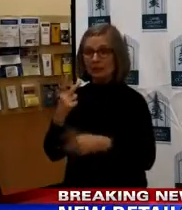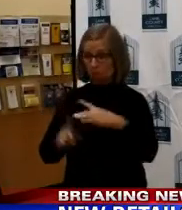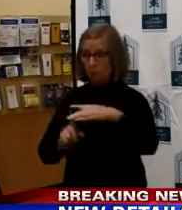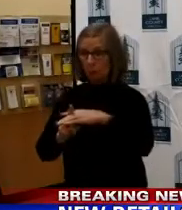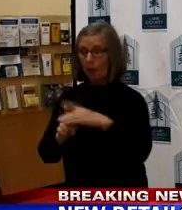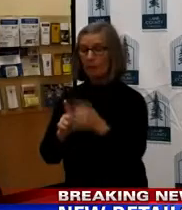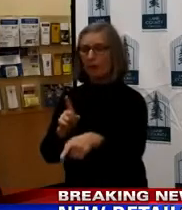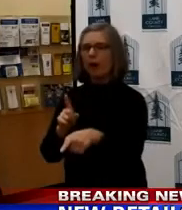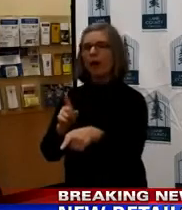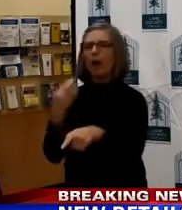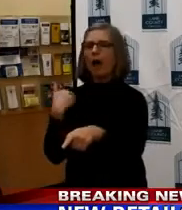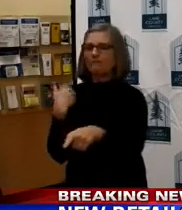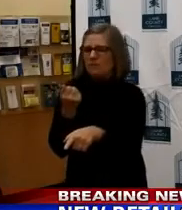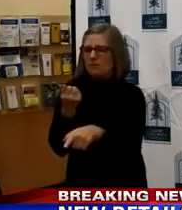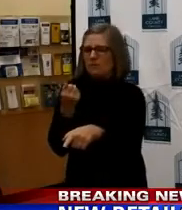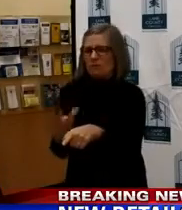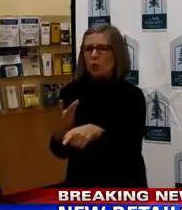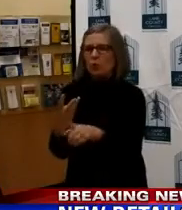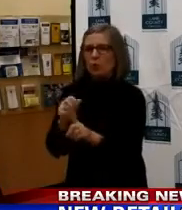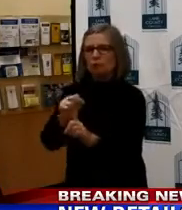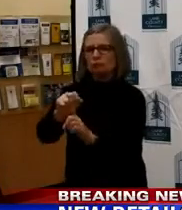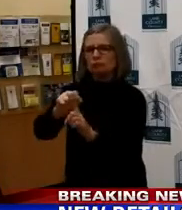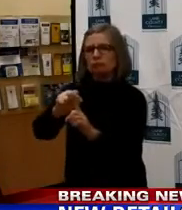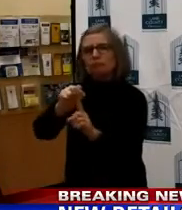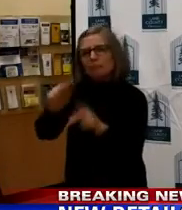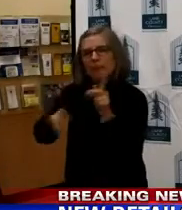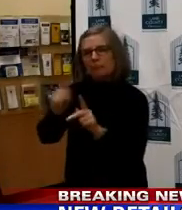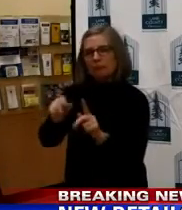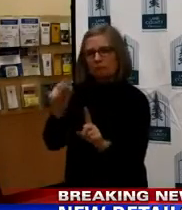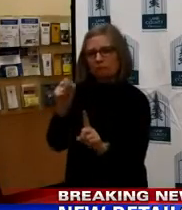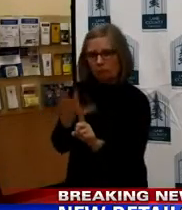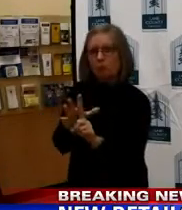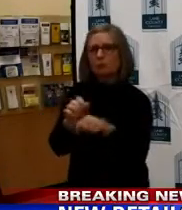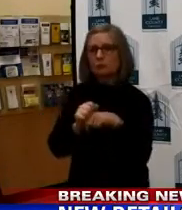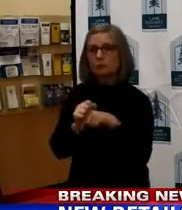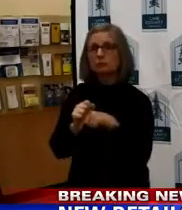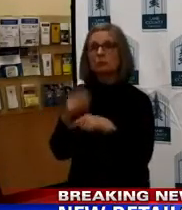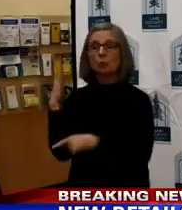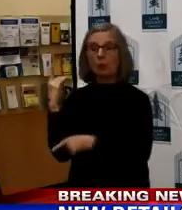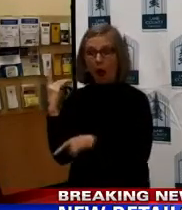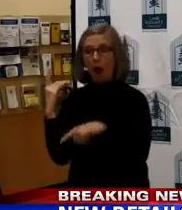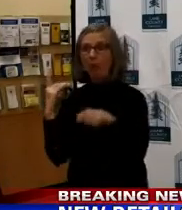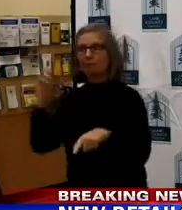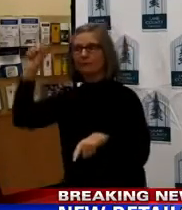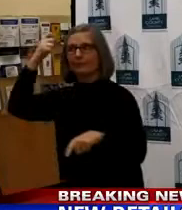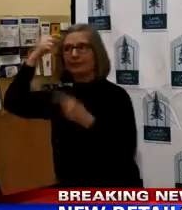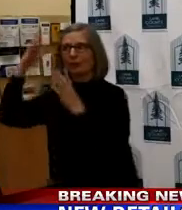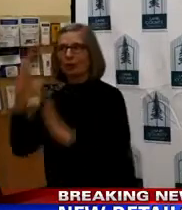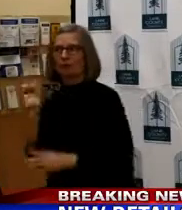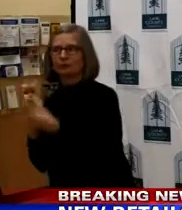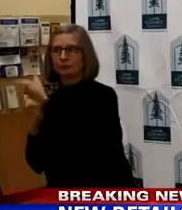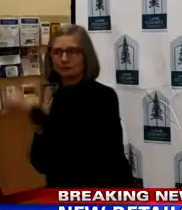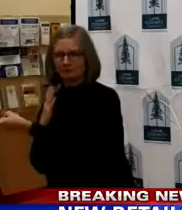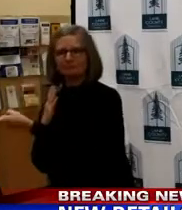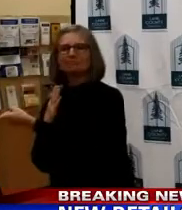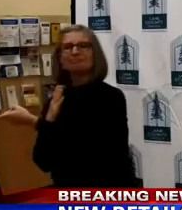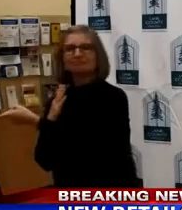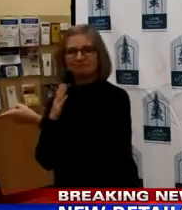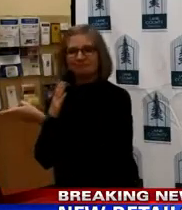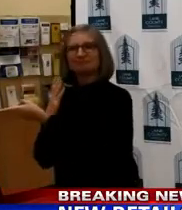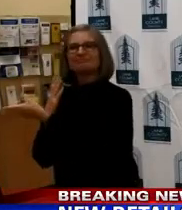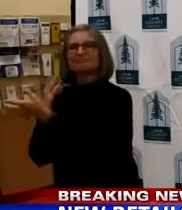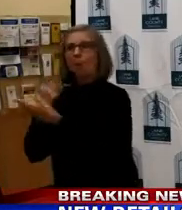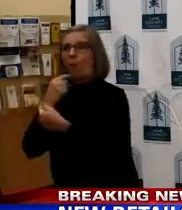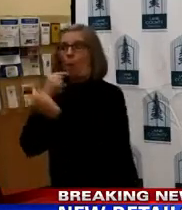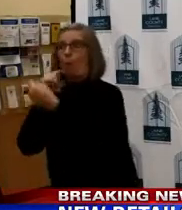exposure. This is probably due to the fact that the governor's orders took place when they did, and that we have